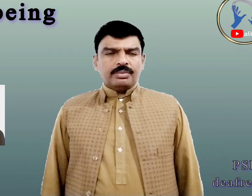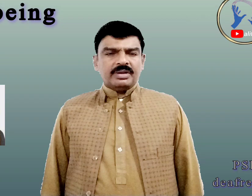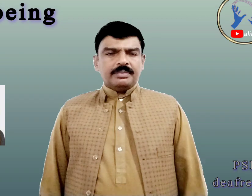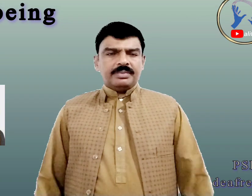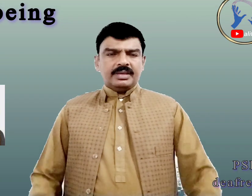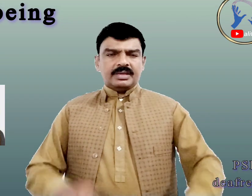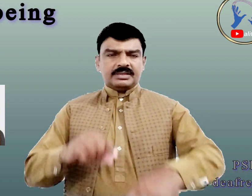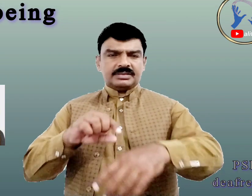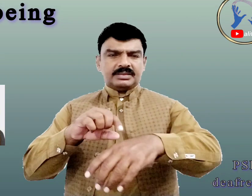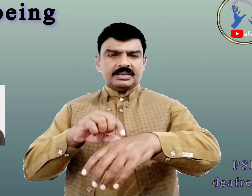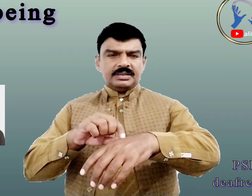human beings,